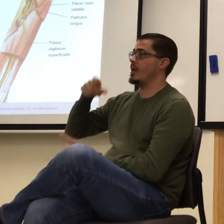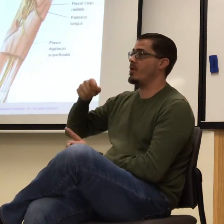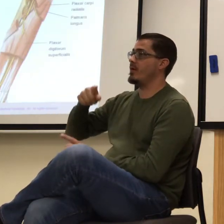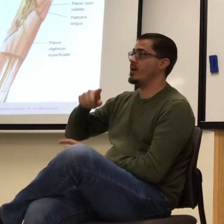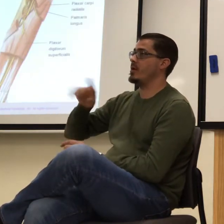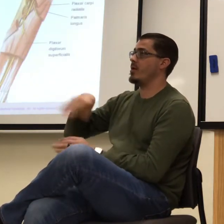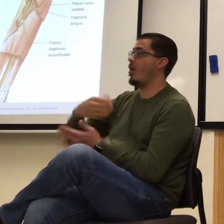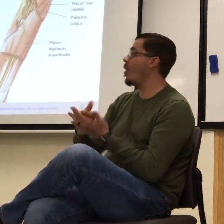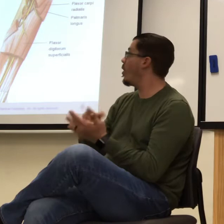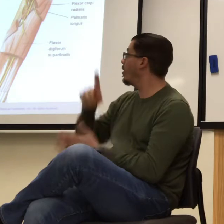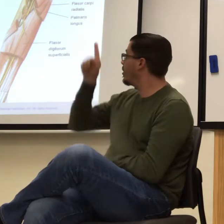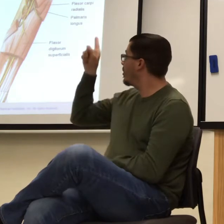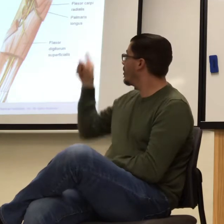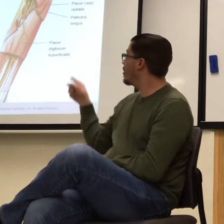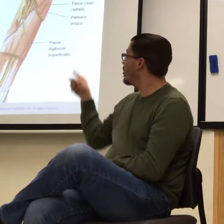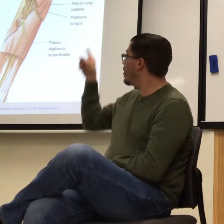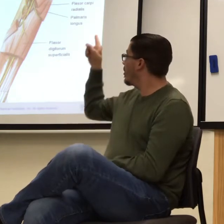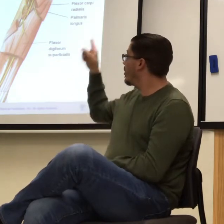these muscles here.